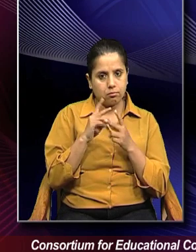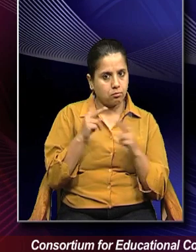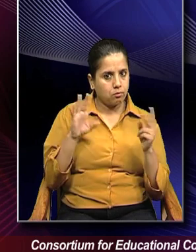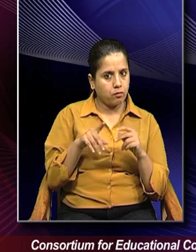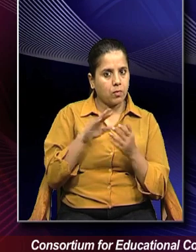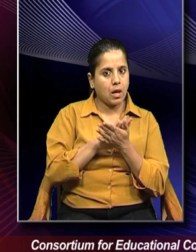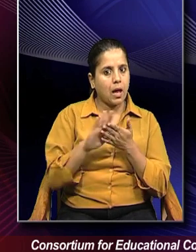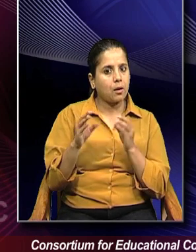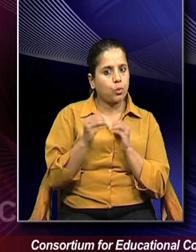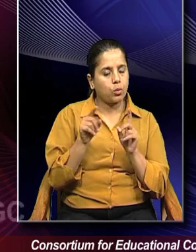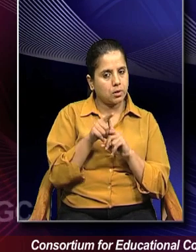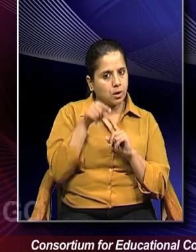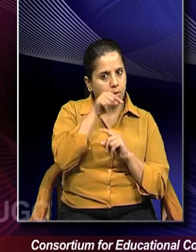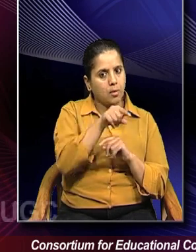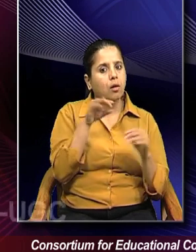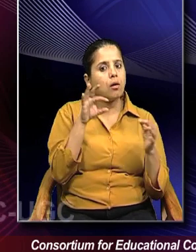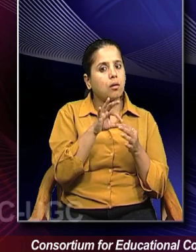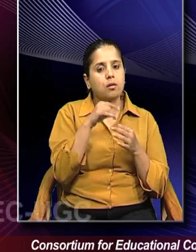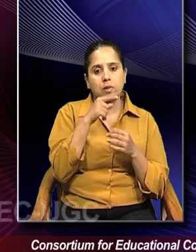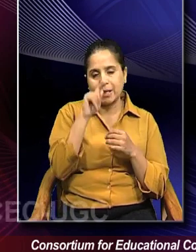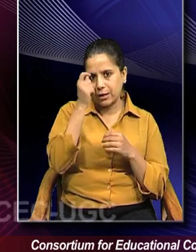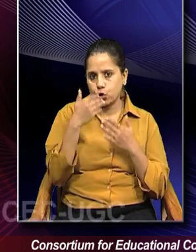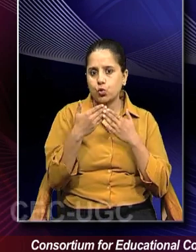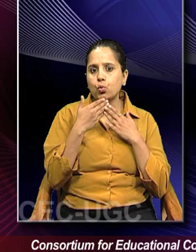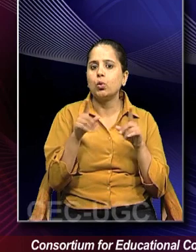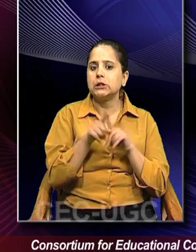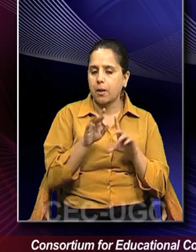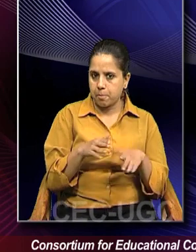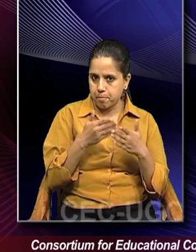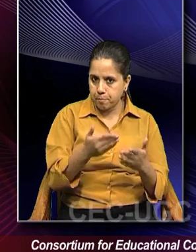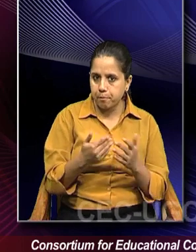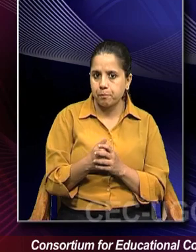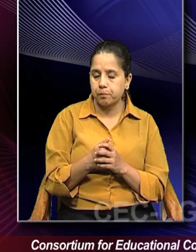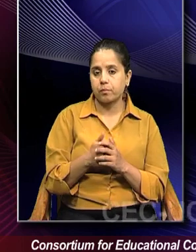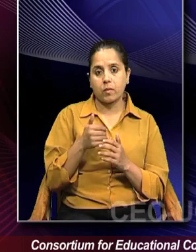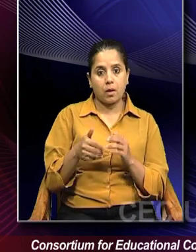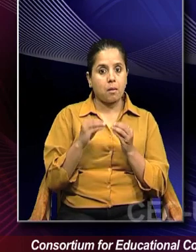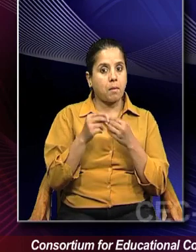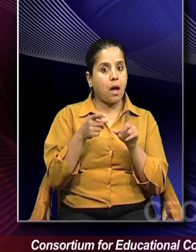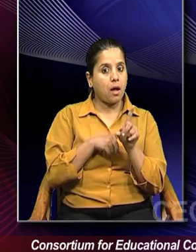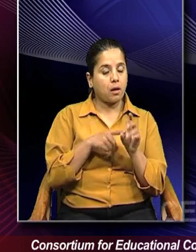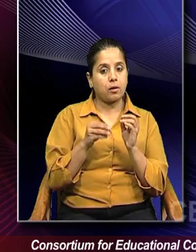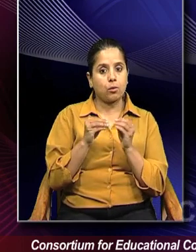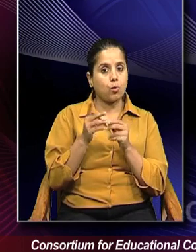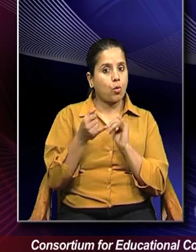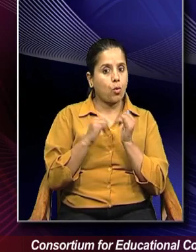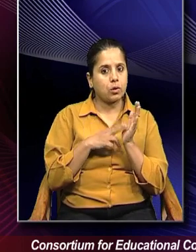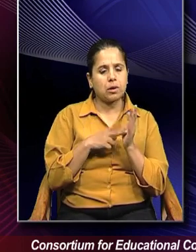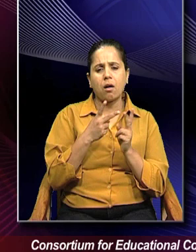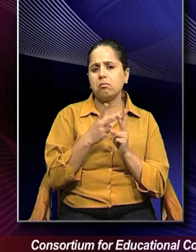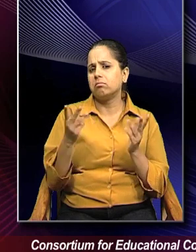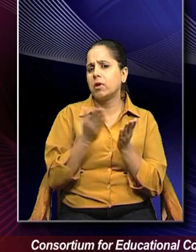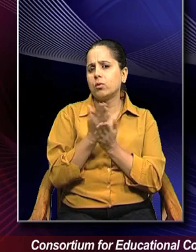as Hedley Bull belonged to English school. Now, Barry Buzan in many